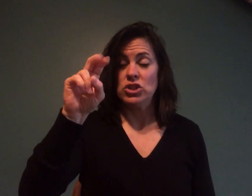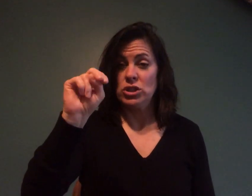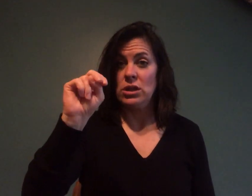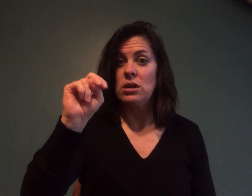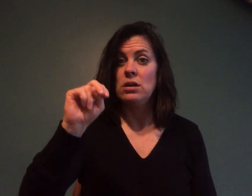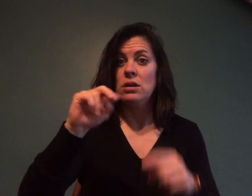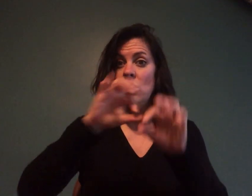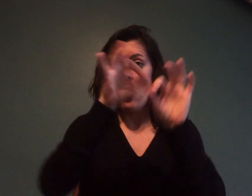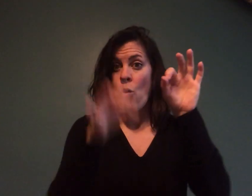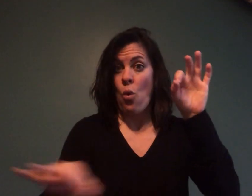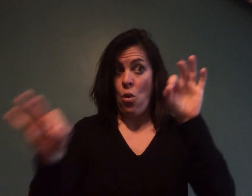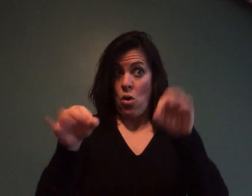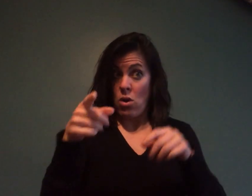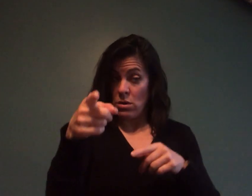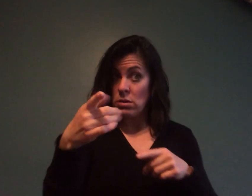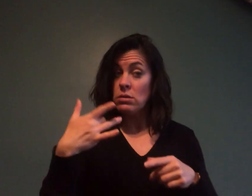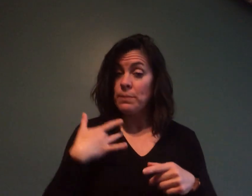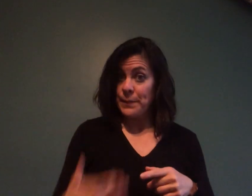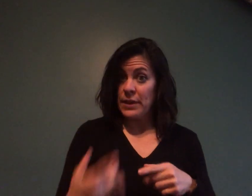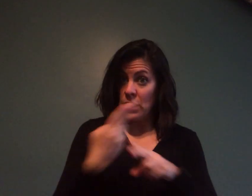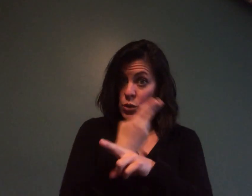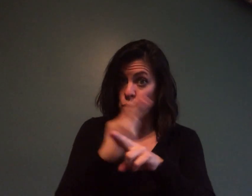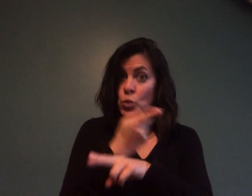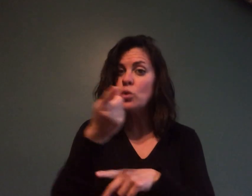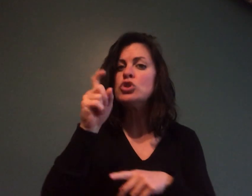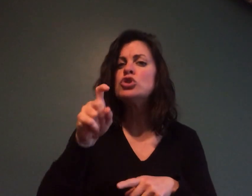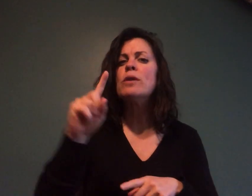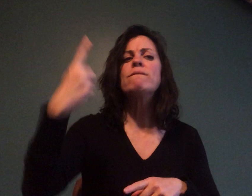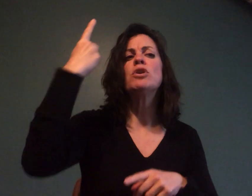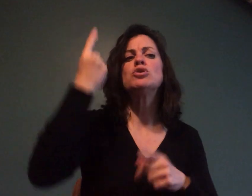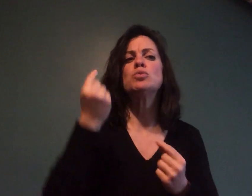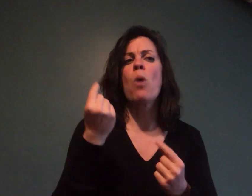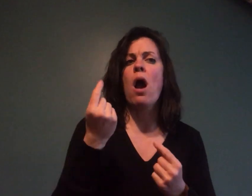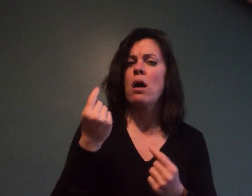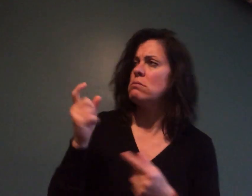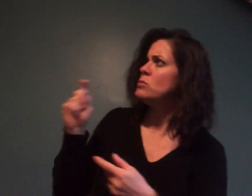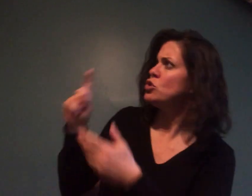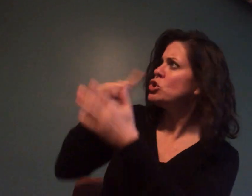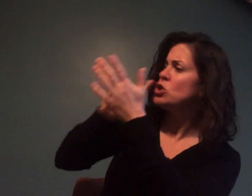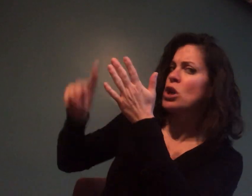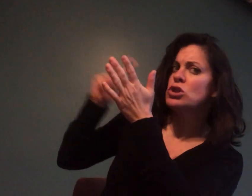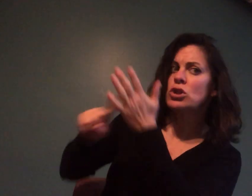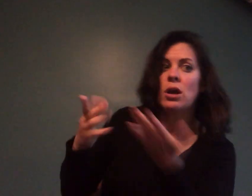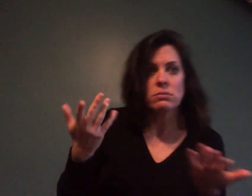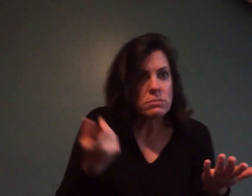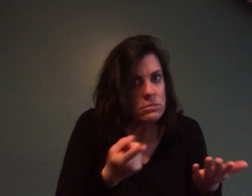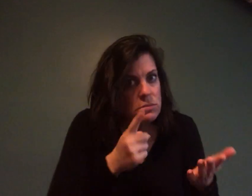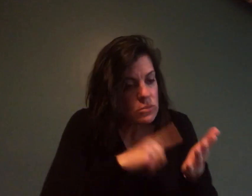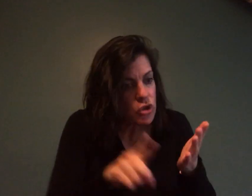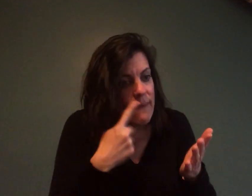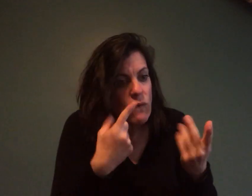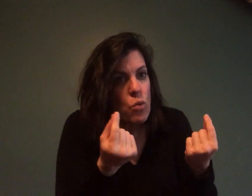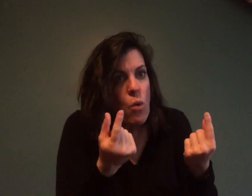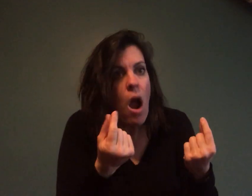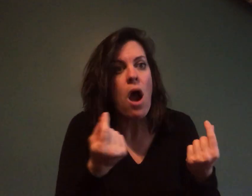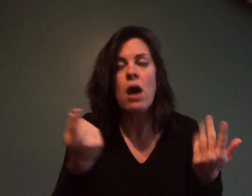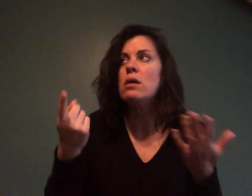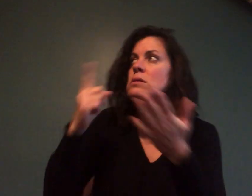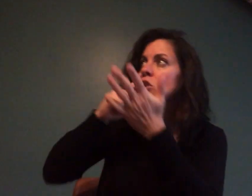for? Like, if it's like torn or damaged. Okay, if it's nicked or damaged, okay, make sure that